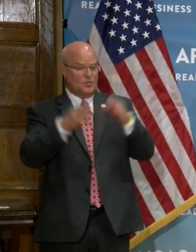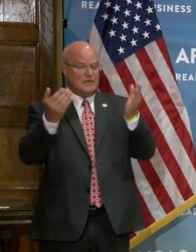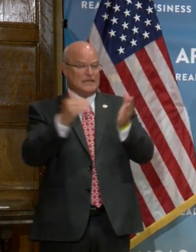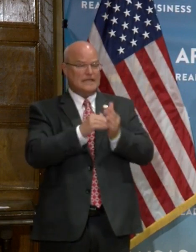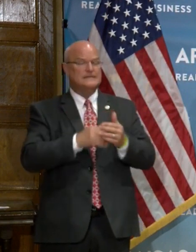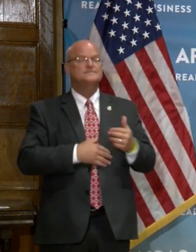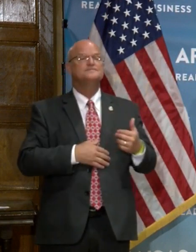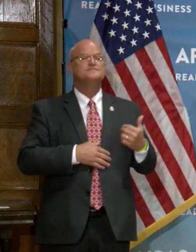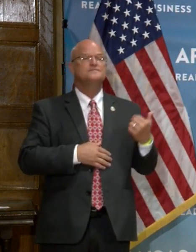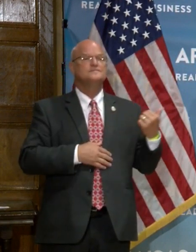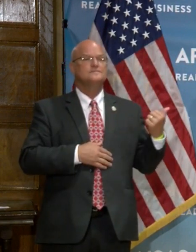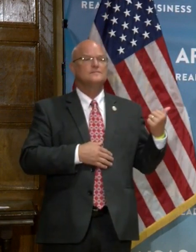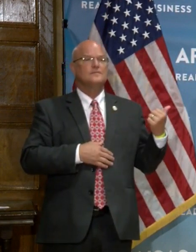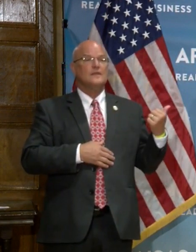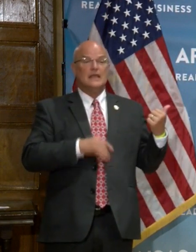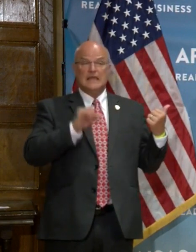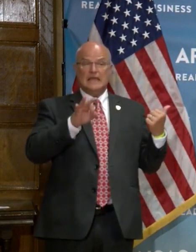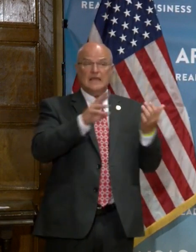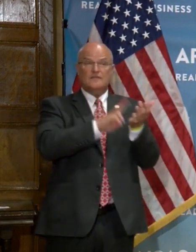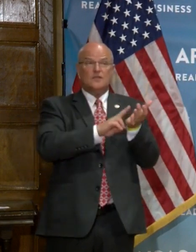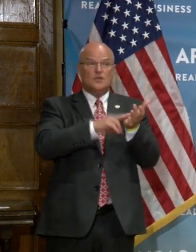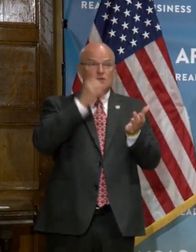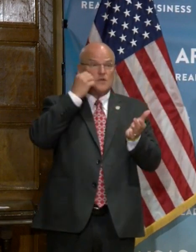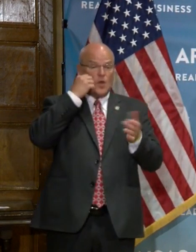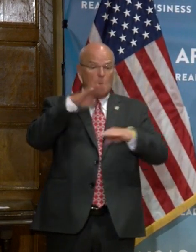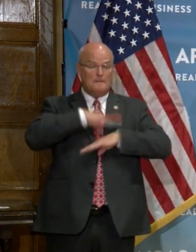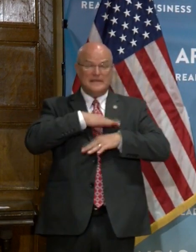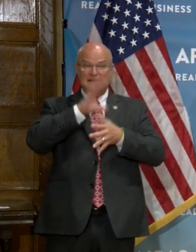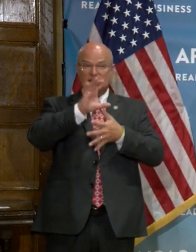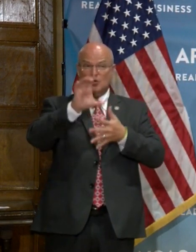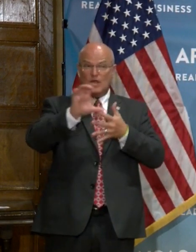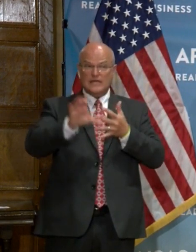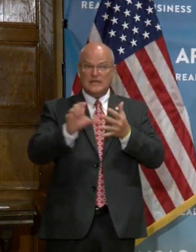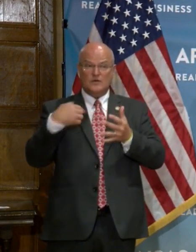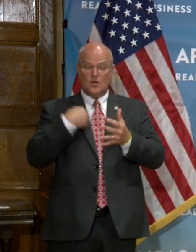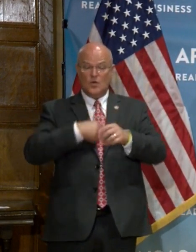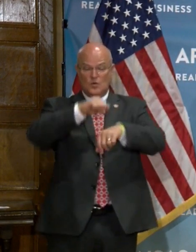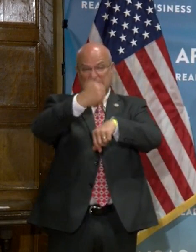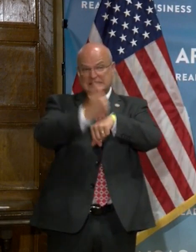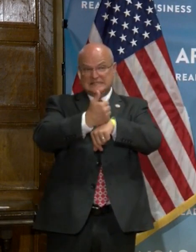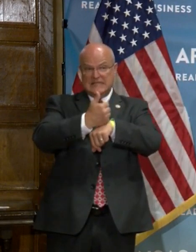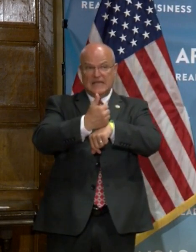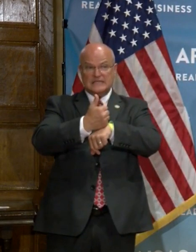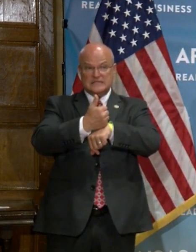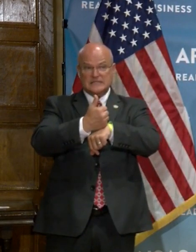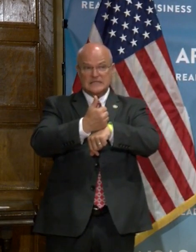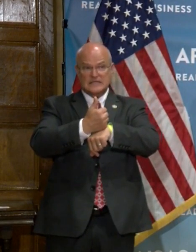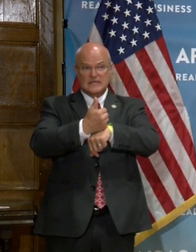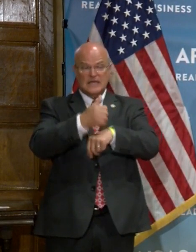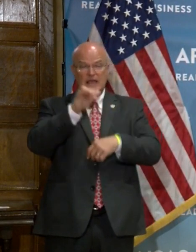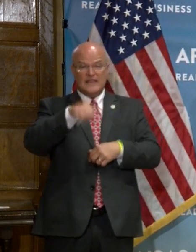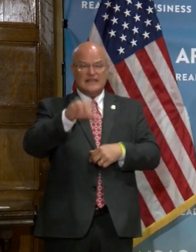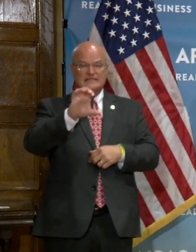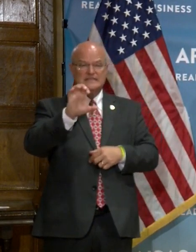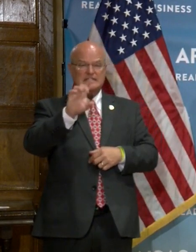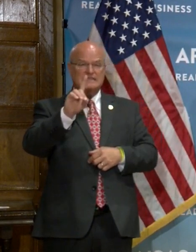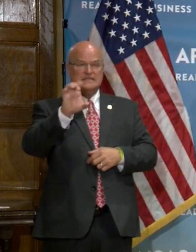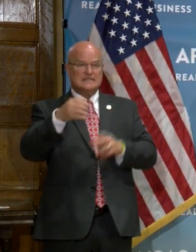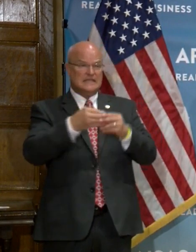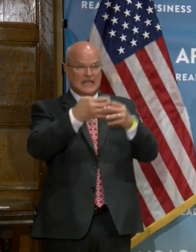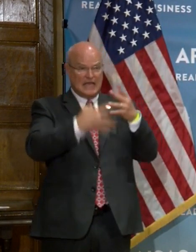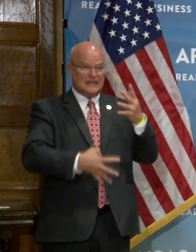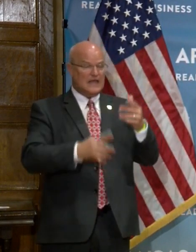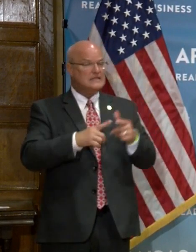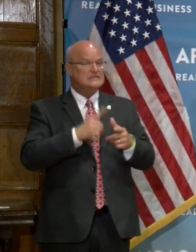again? If the nursing homes meet the criteria that we set and that CDC